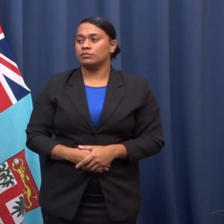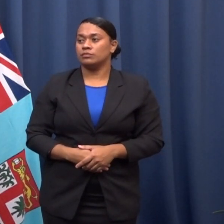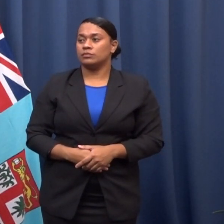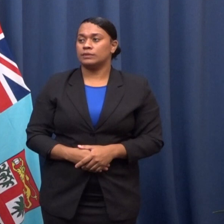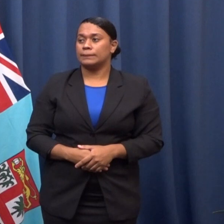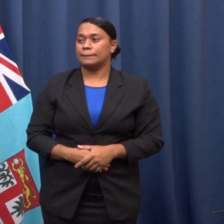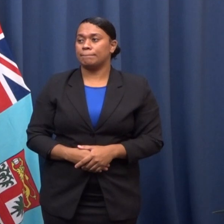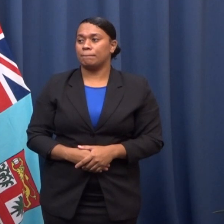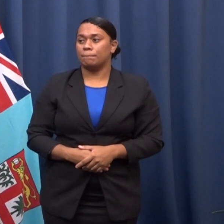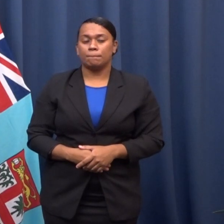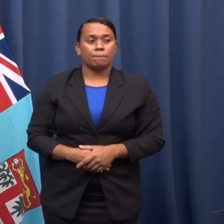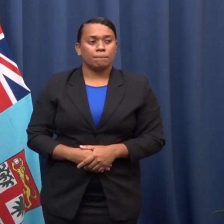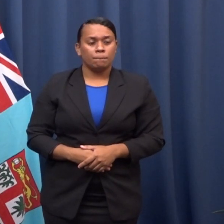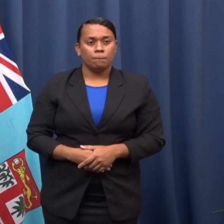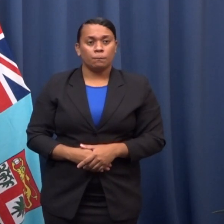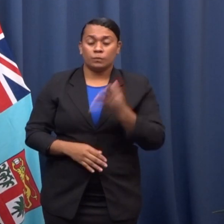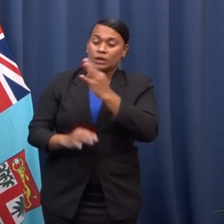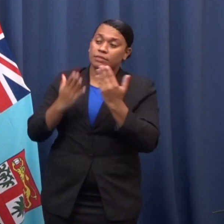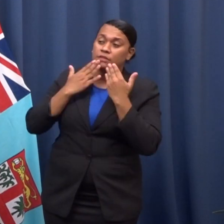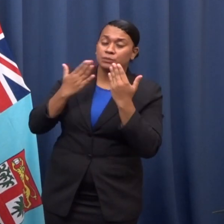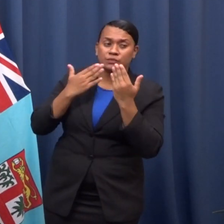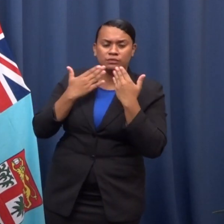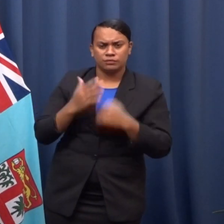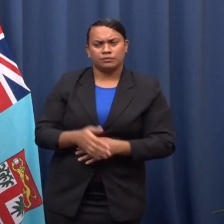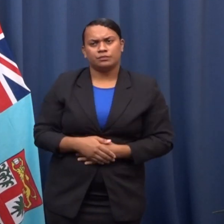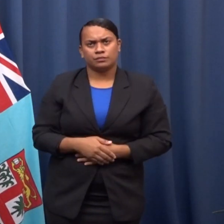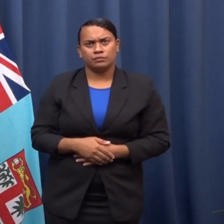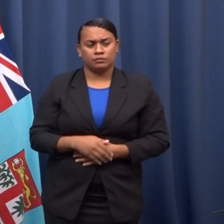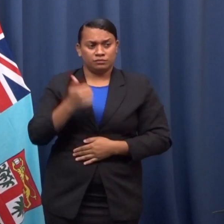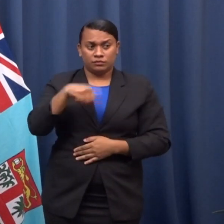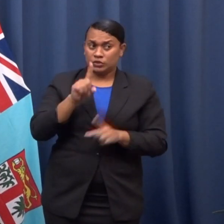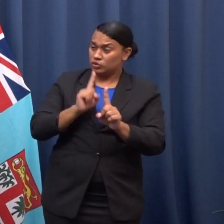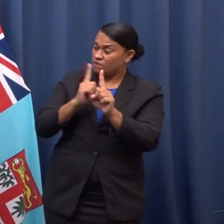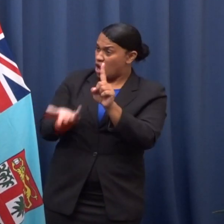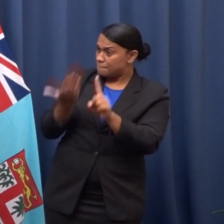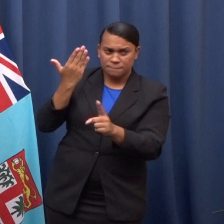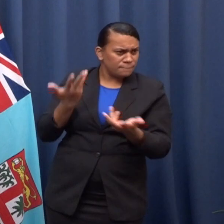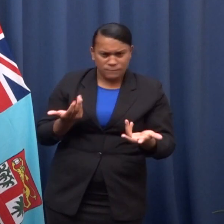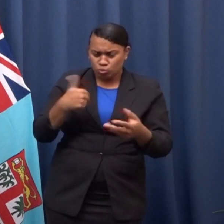Yes. Thank you, Commissioner Semi from Fiji Village. Just a follow-up question on the case with the Vice Chancellor.